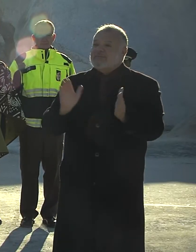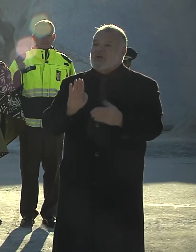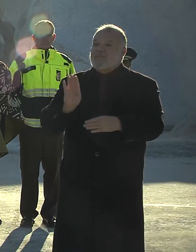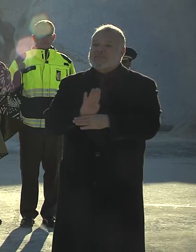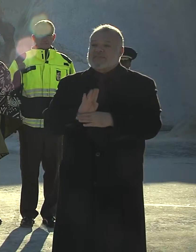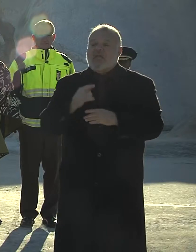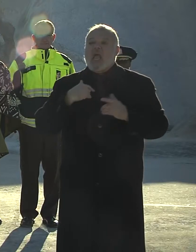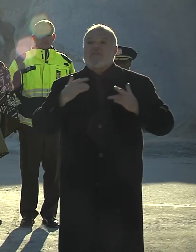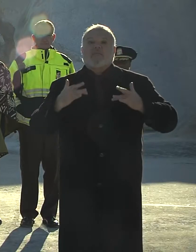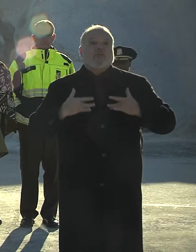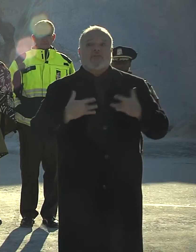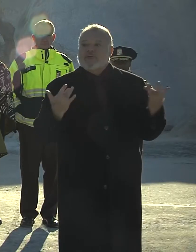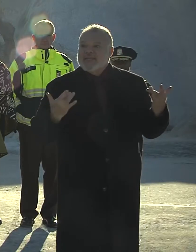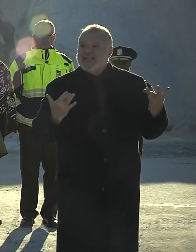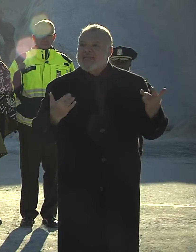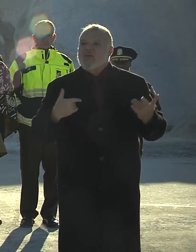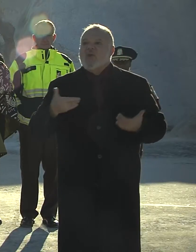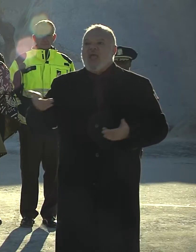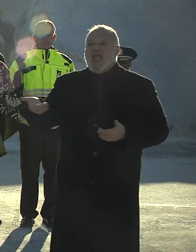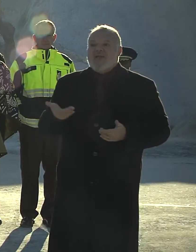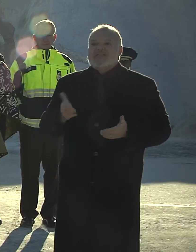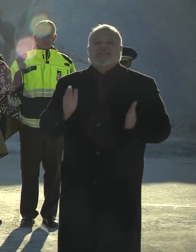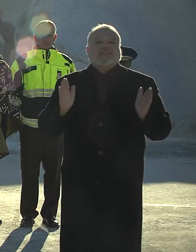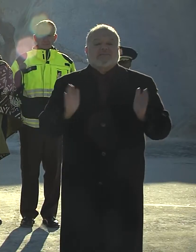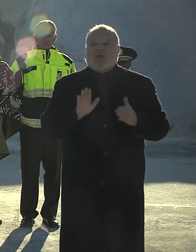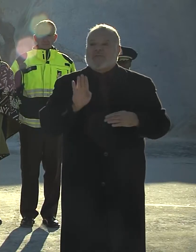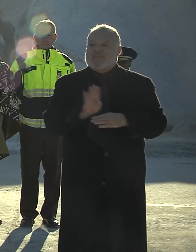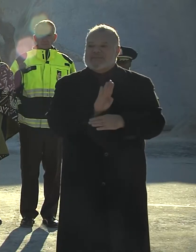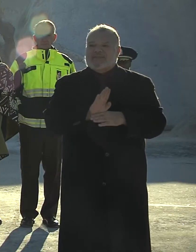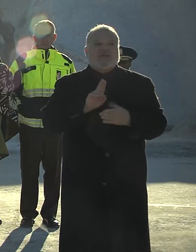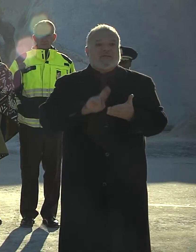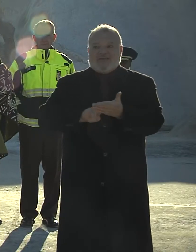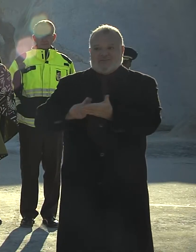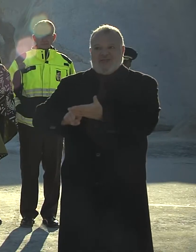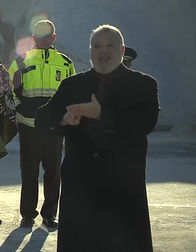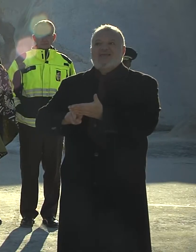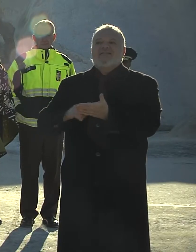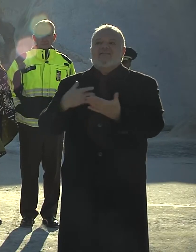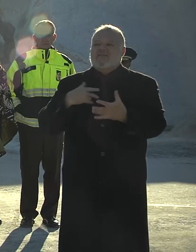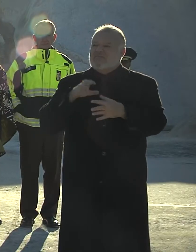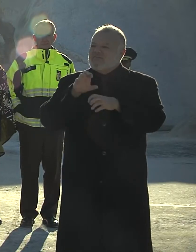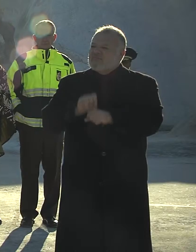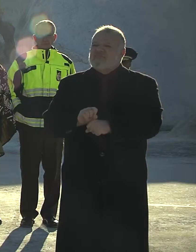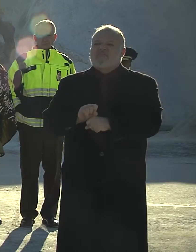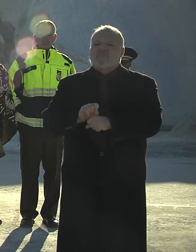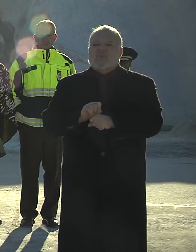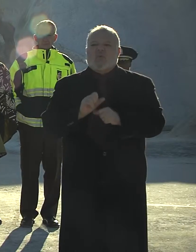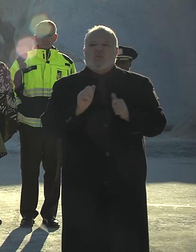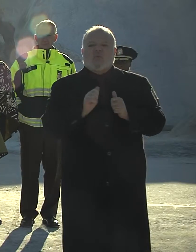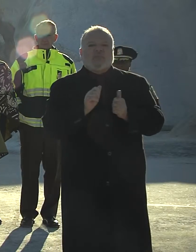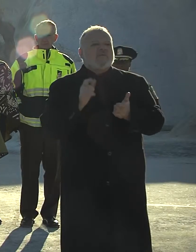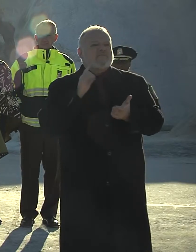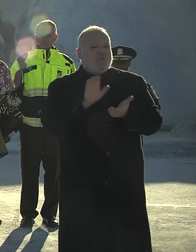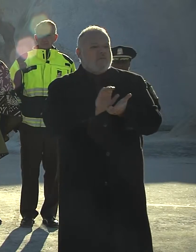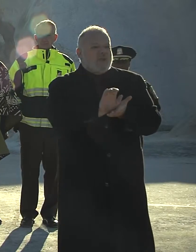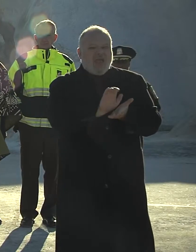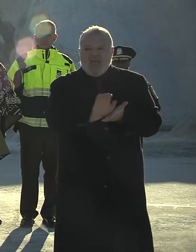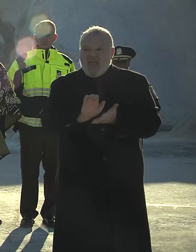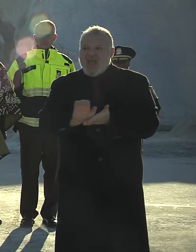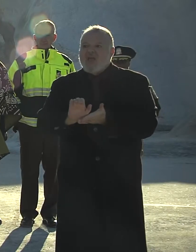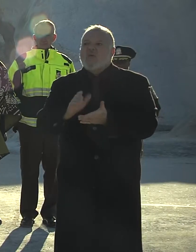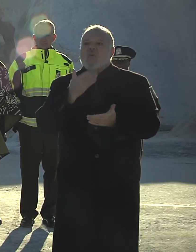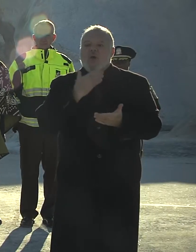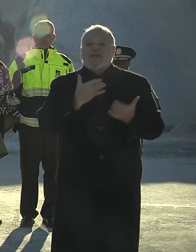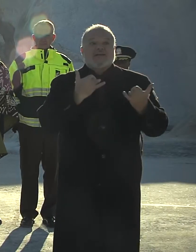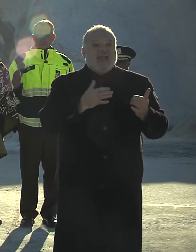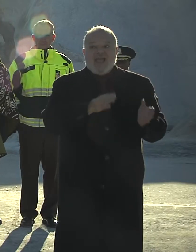on something that the city is sometimes so used to doing. We do snow removal very, very well. And this year to be able to go above and beyond and ensure that those jobs are